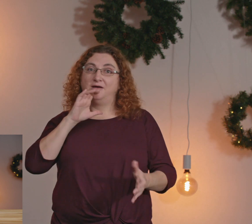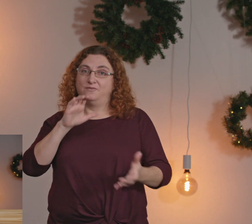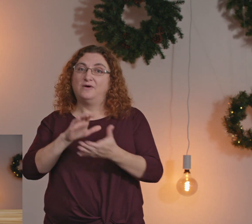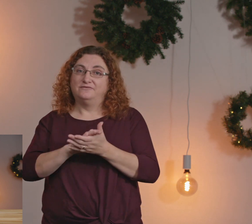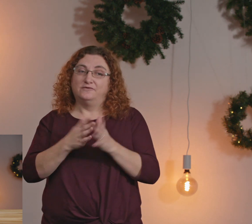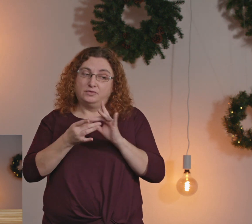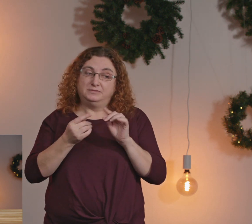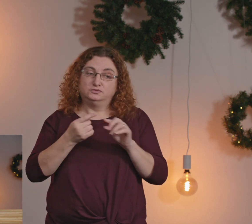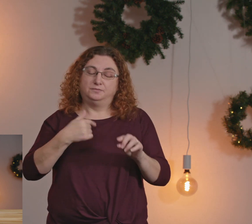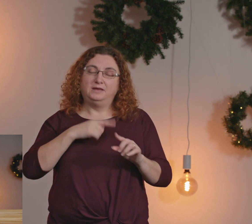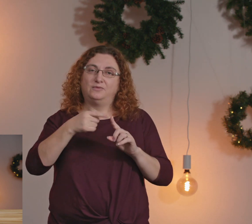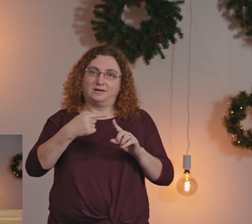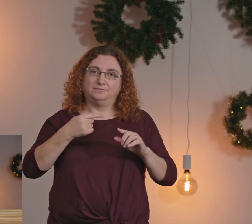down.